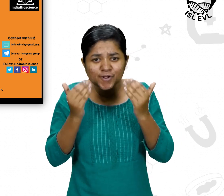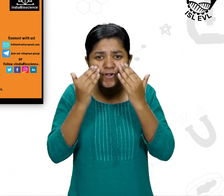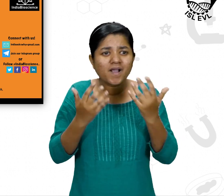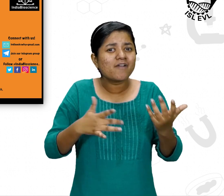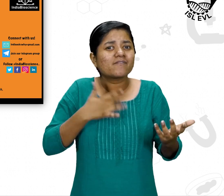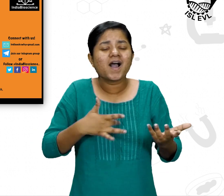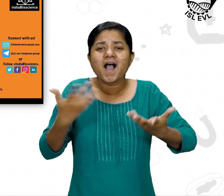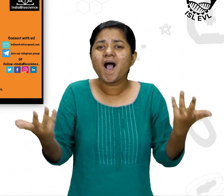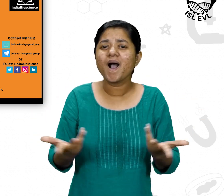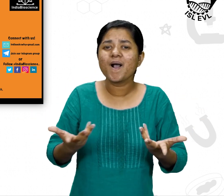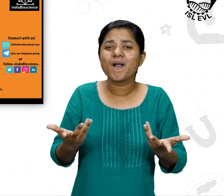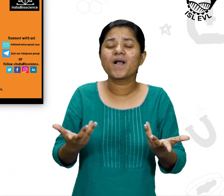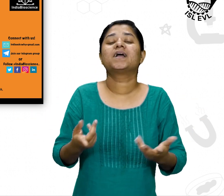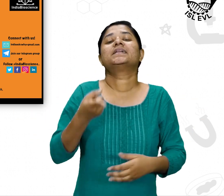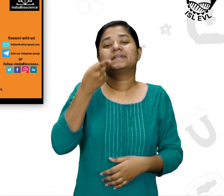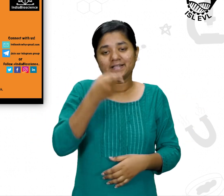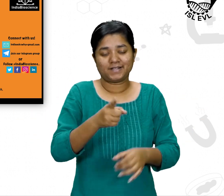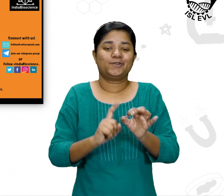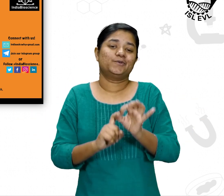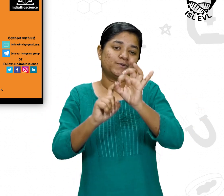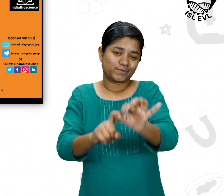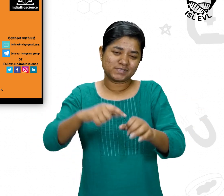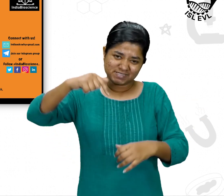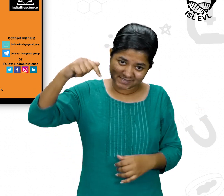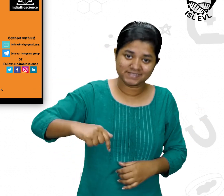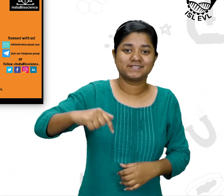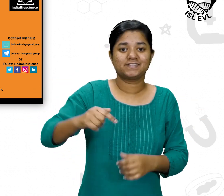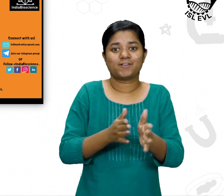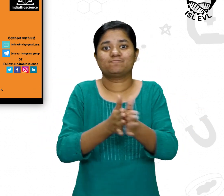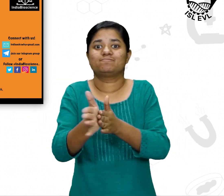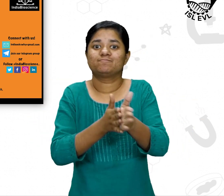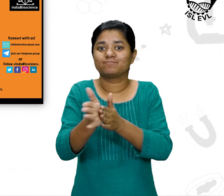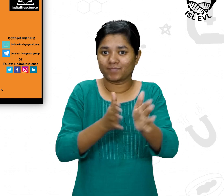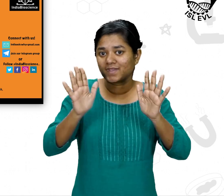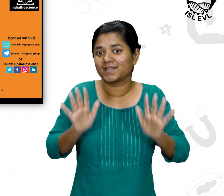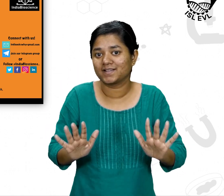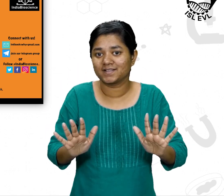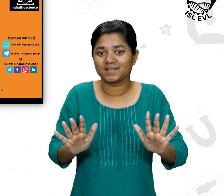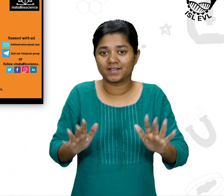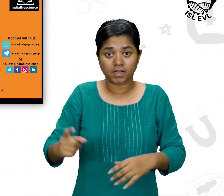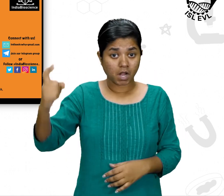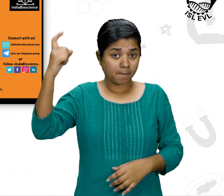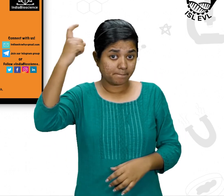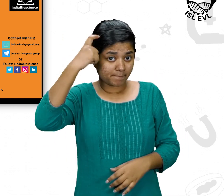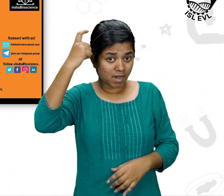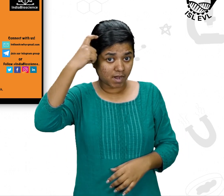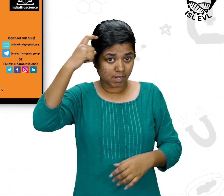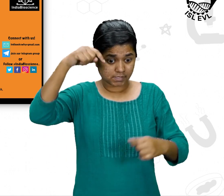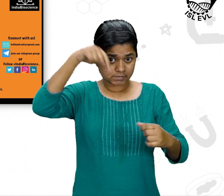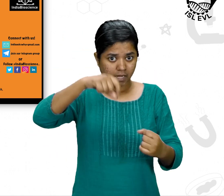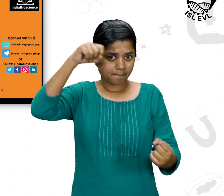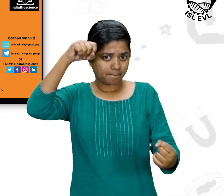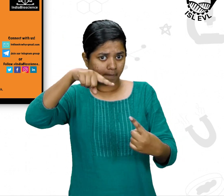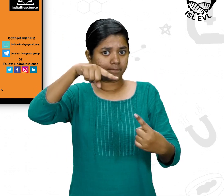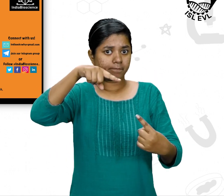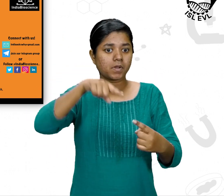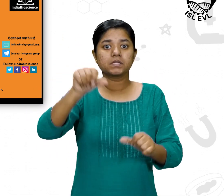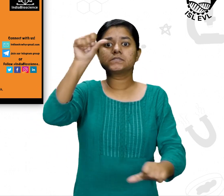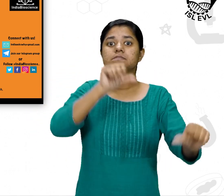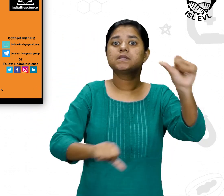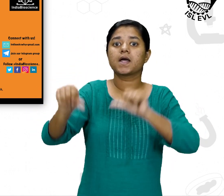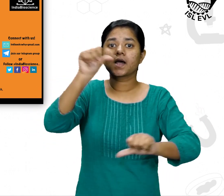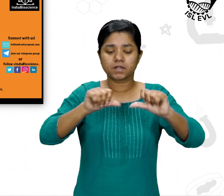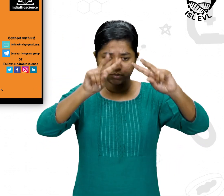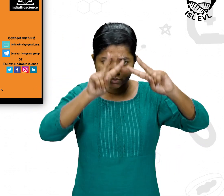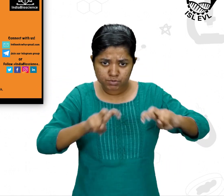Fascinating question, Utsuka. It seems like many neuroscientists, brain researchers, have wondered about this too.